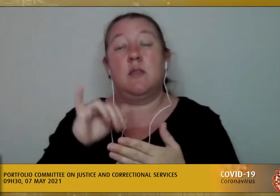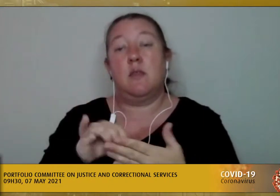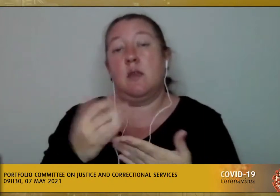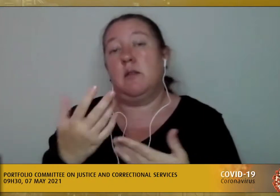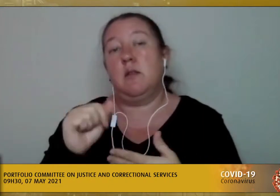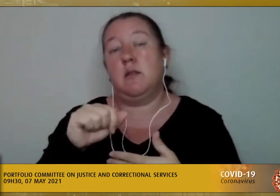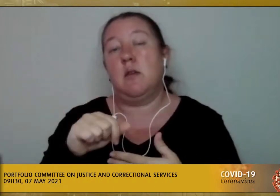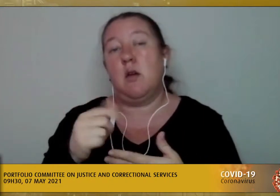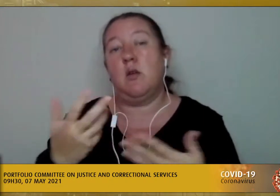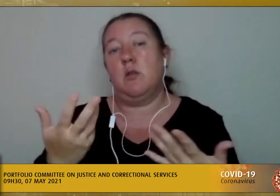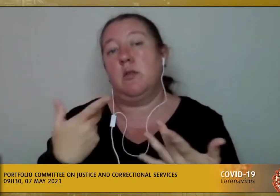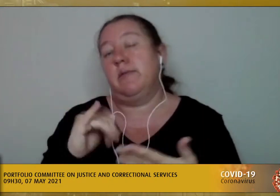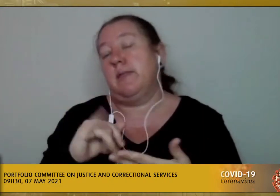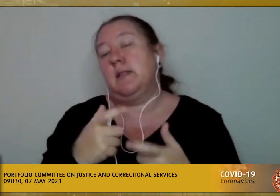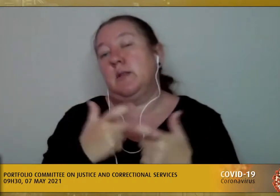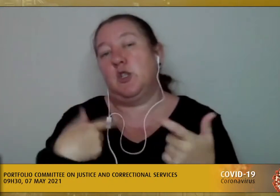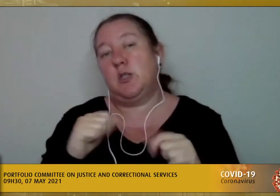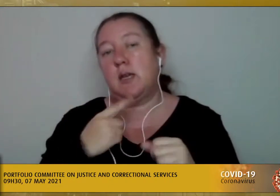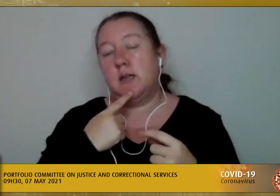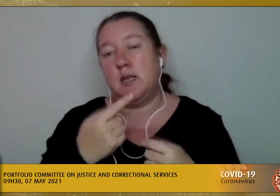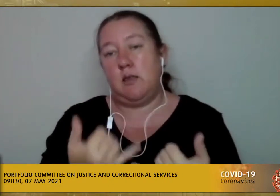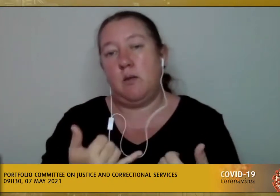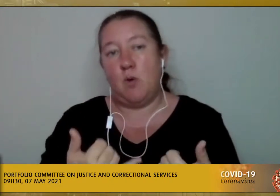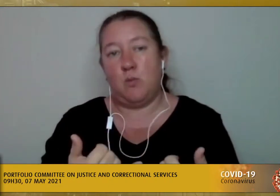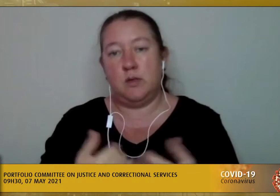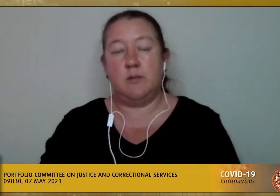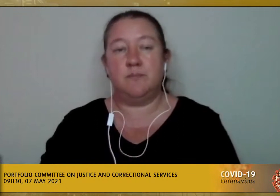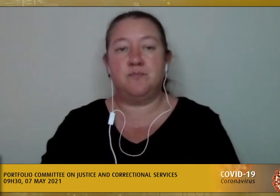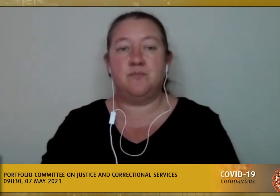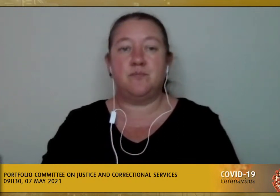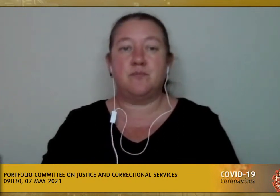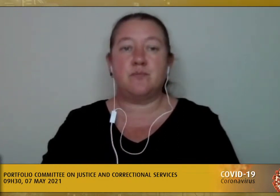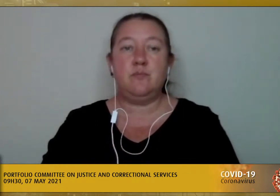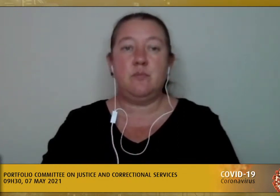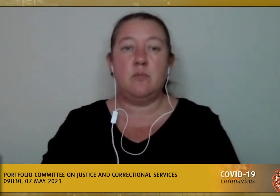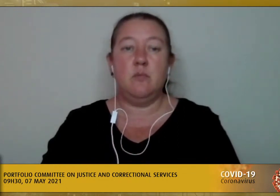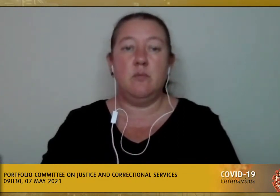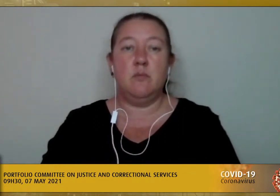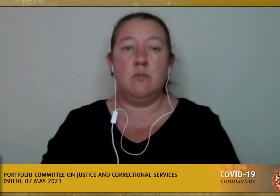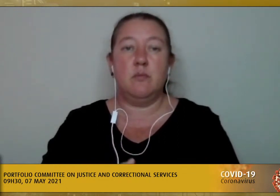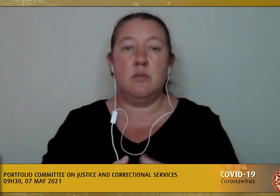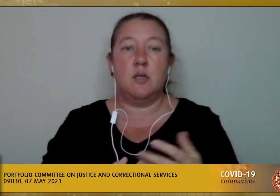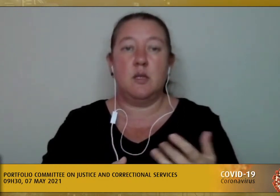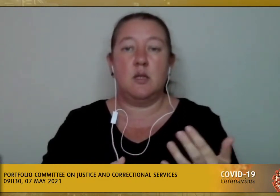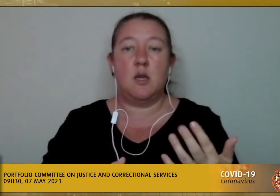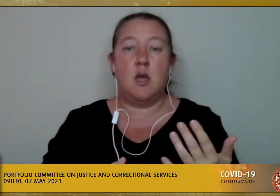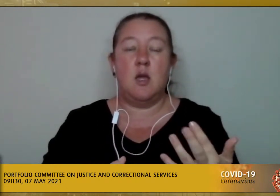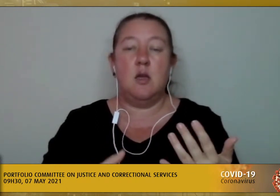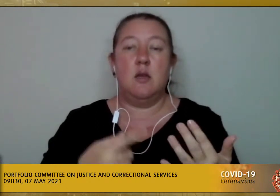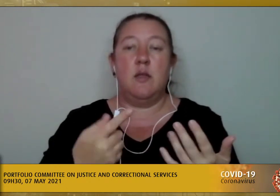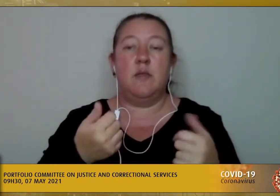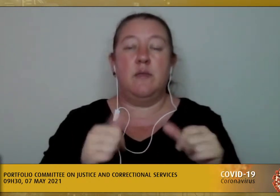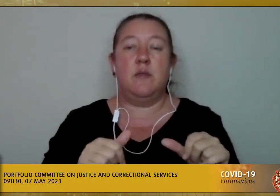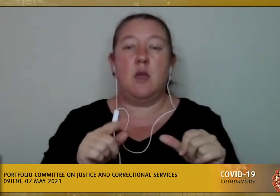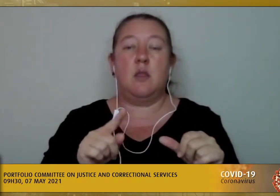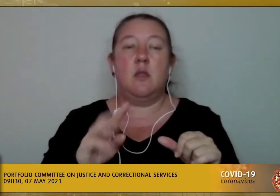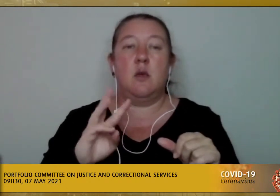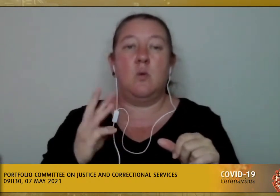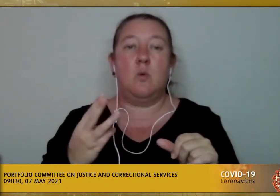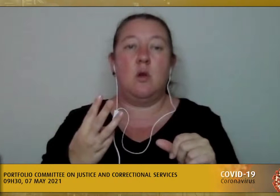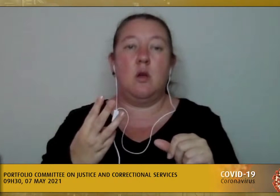yeah that's as much as I can say I think at the moment and then there was